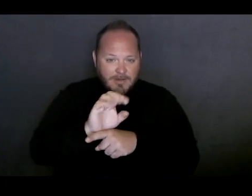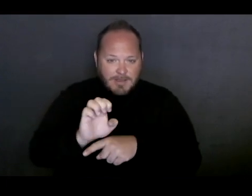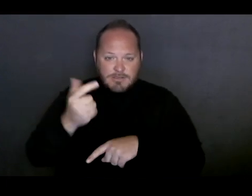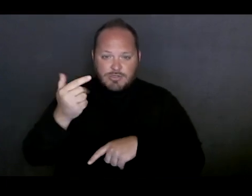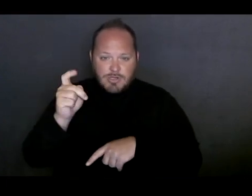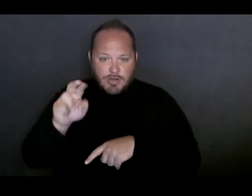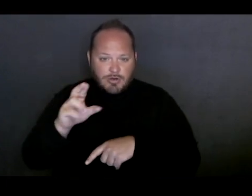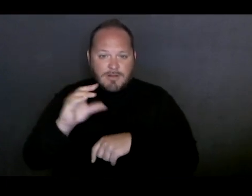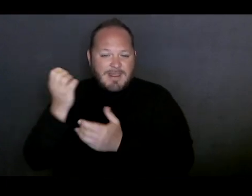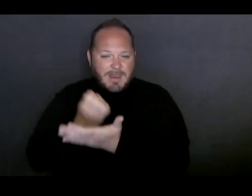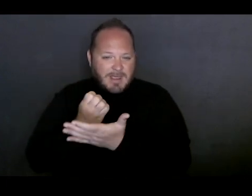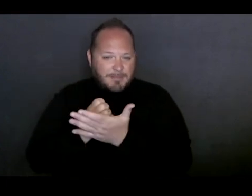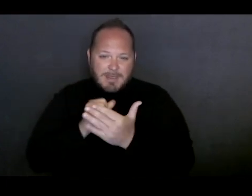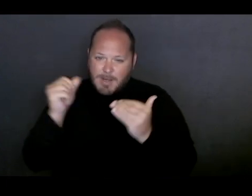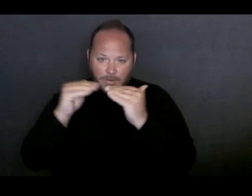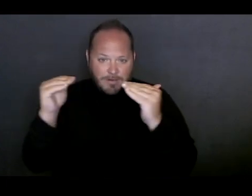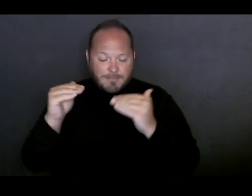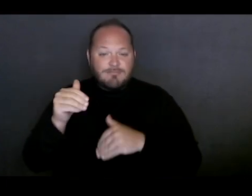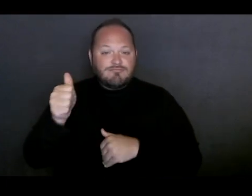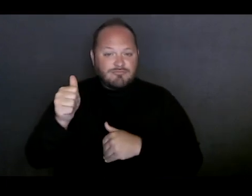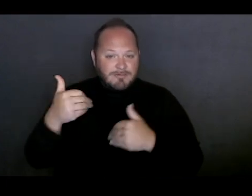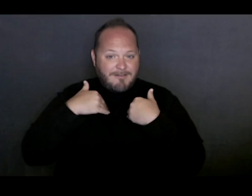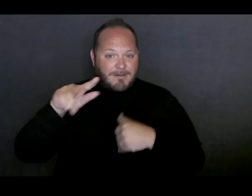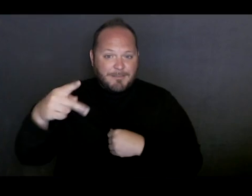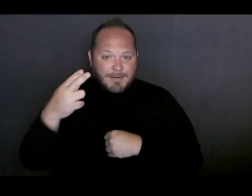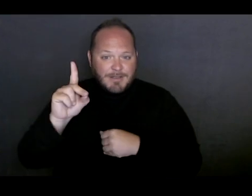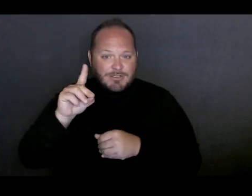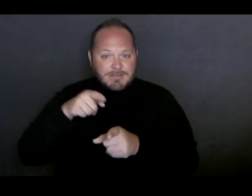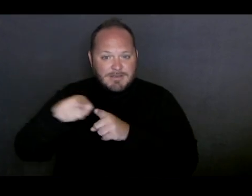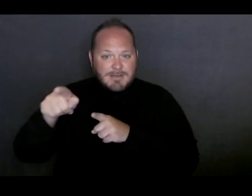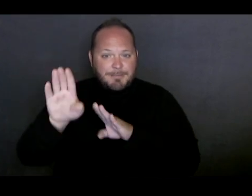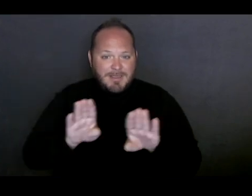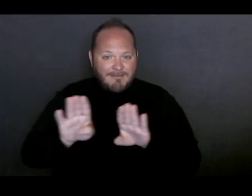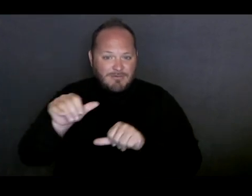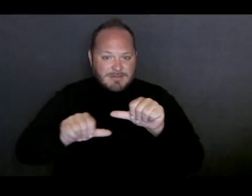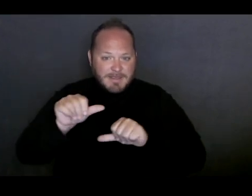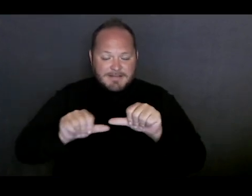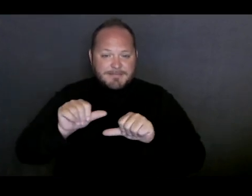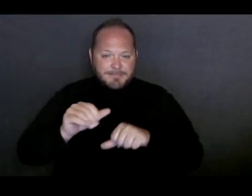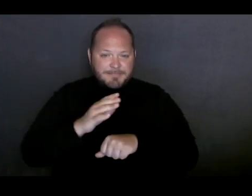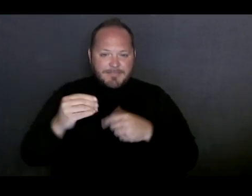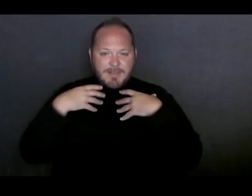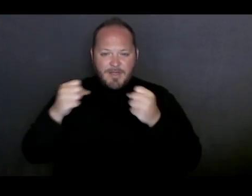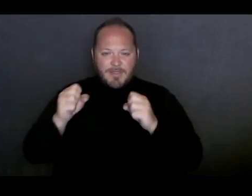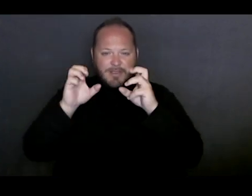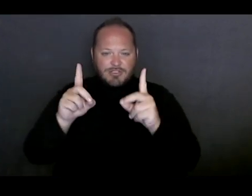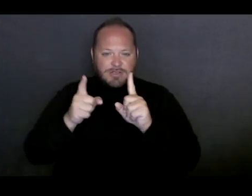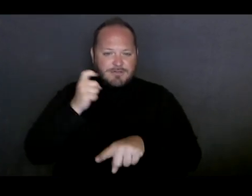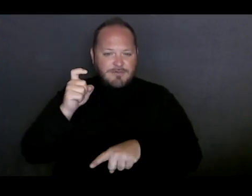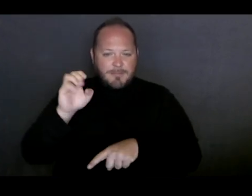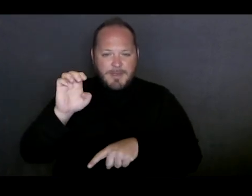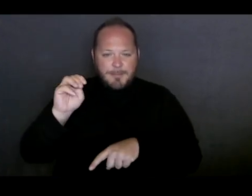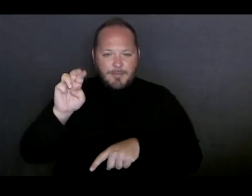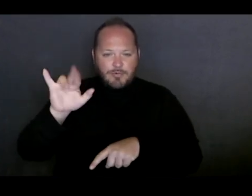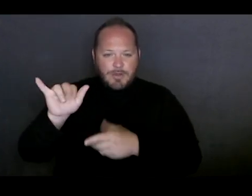economic inequality. Dr. Fielding Miller holds a PhD in behavioral sciences and health education from Emory University